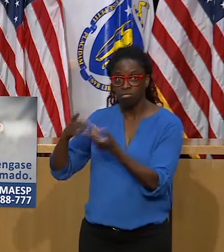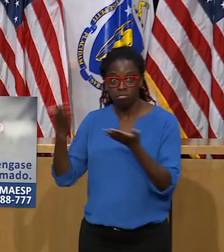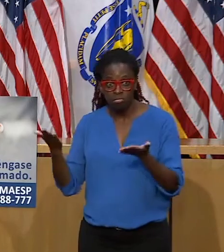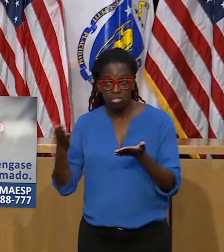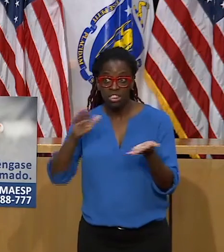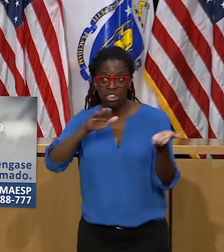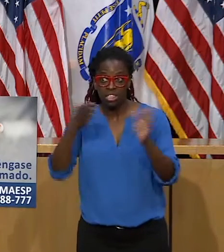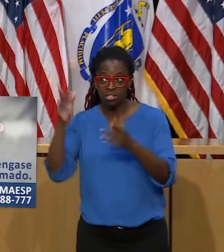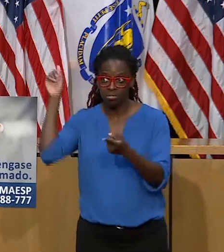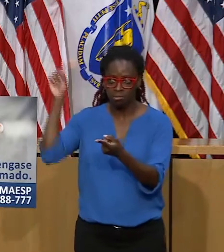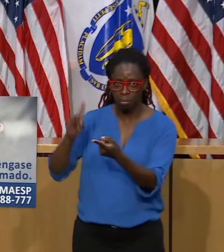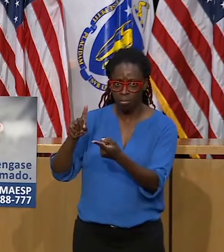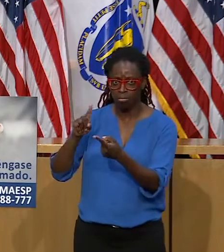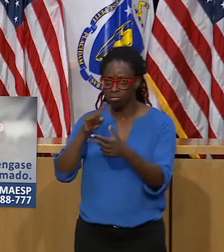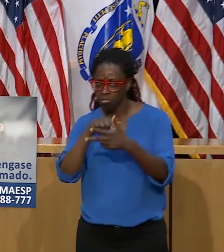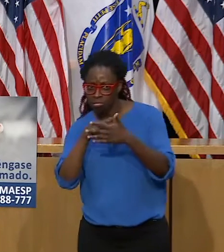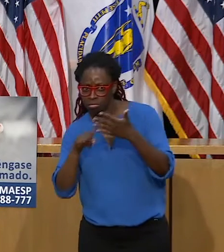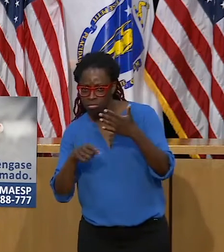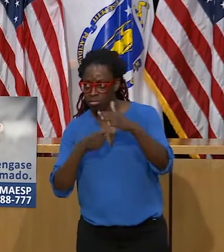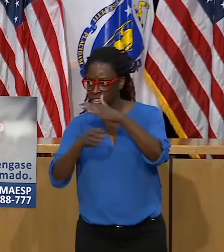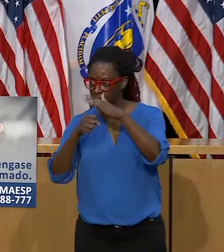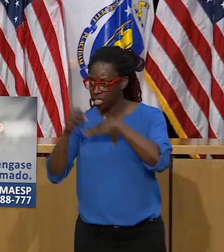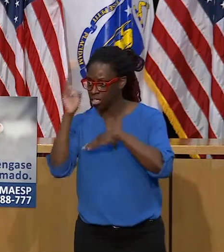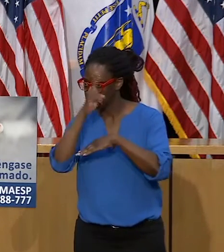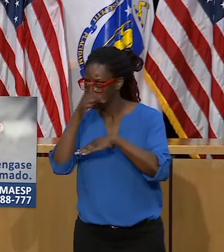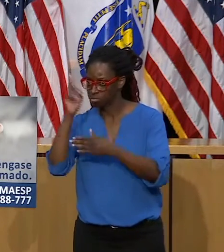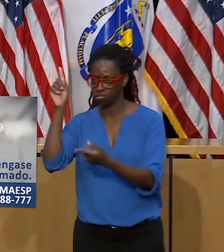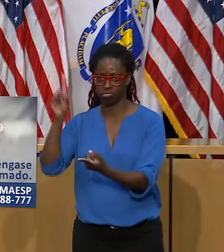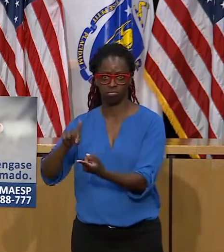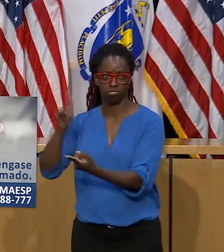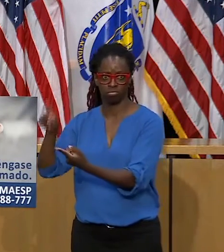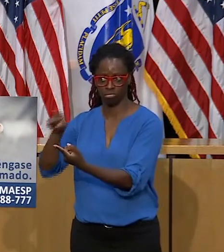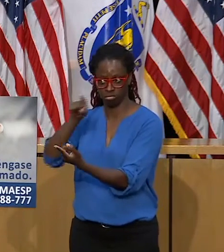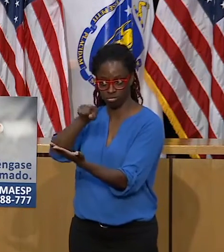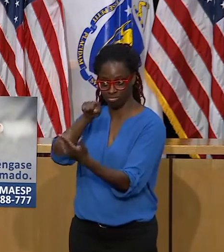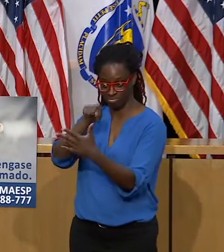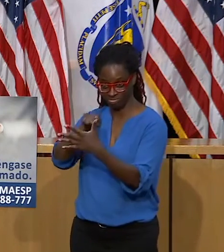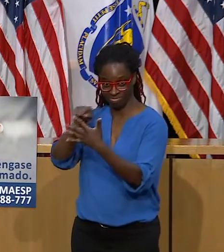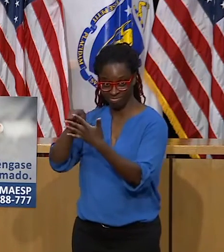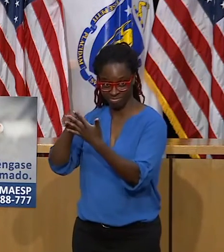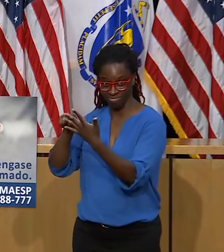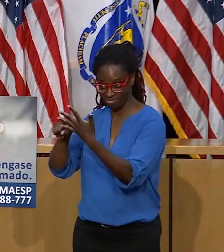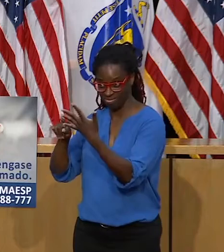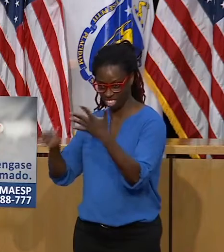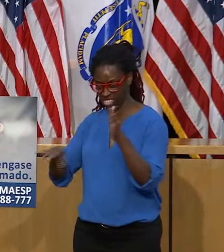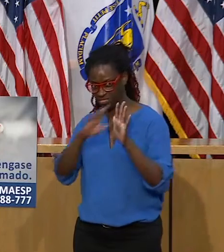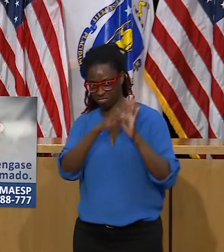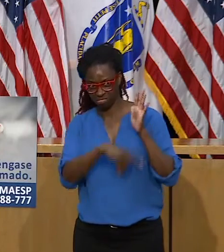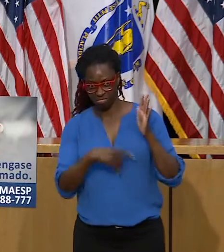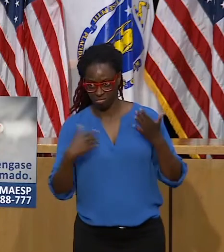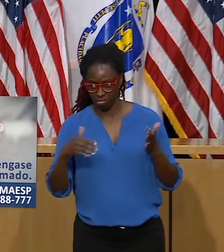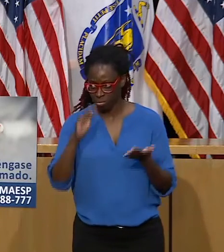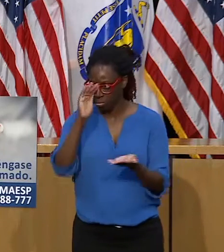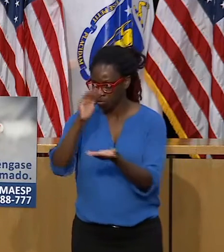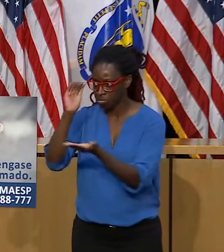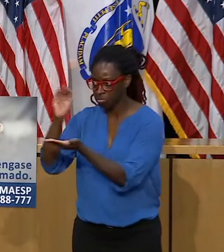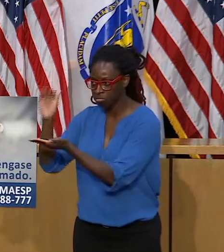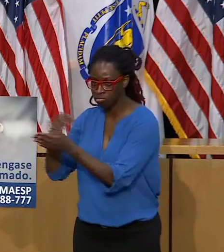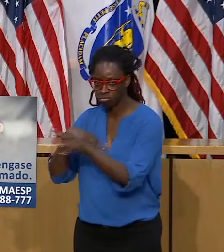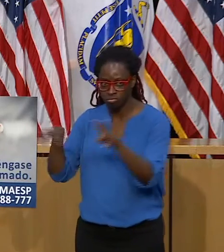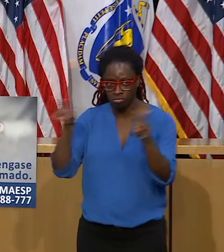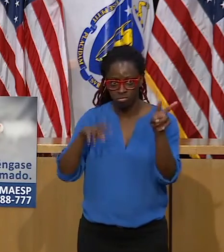in Massachusetts is not static, and we'll continue to monitor the situation closely to make any adjustments that we need to